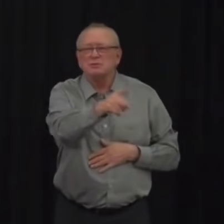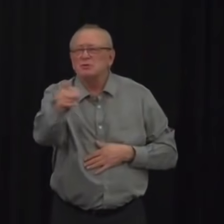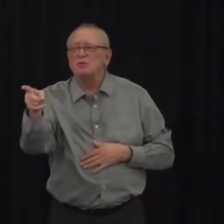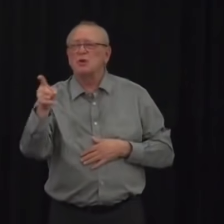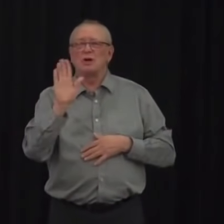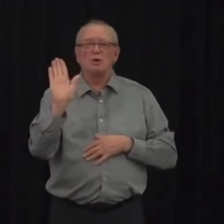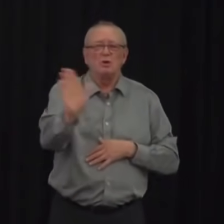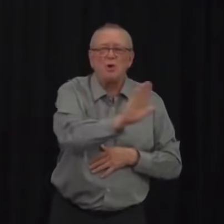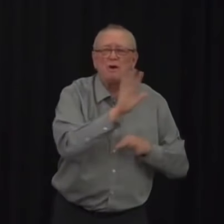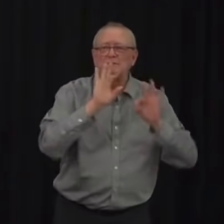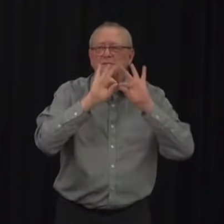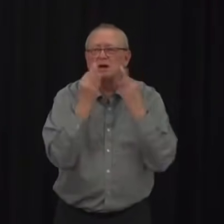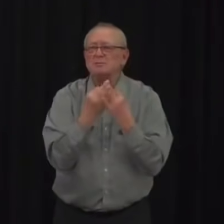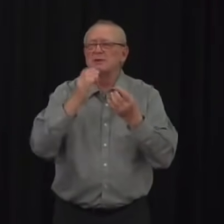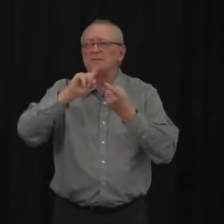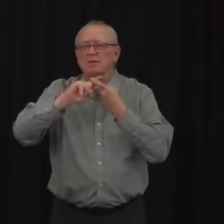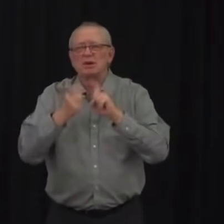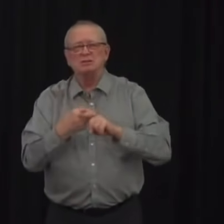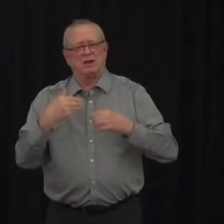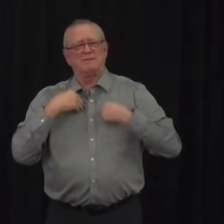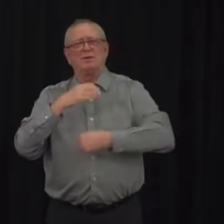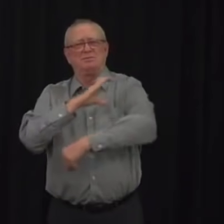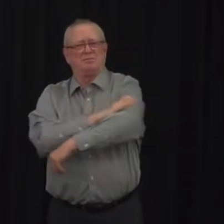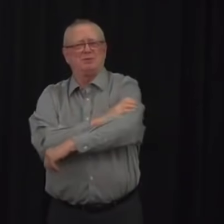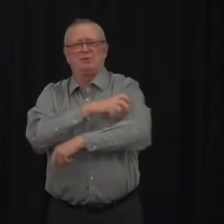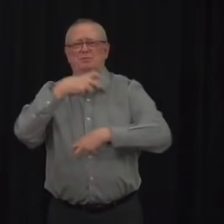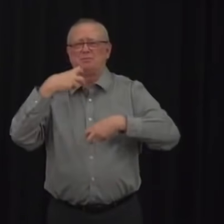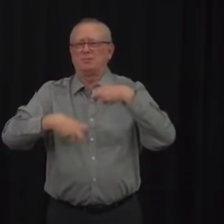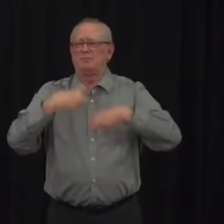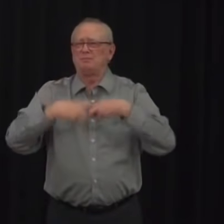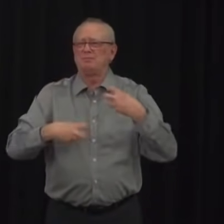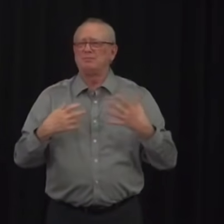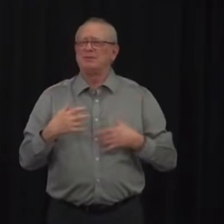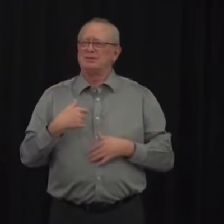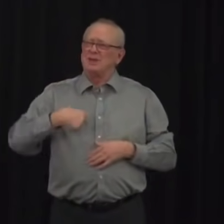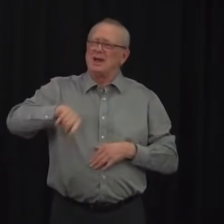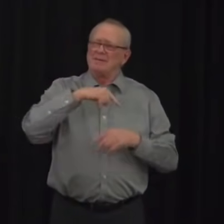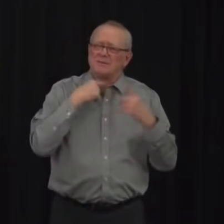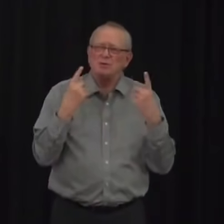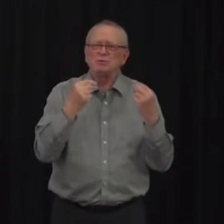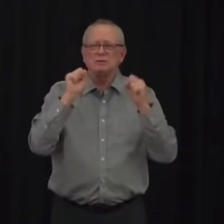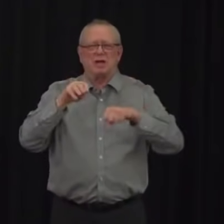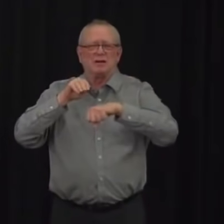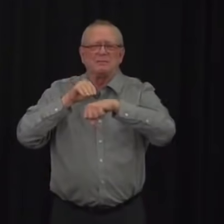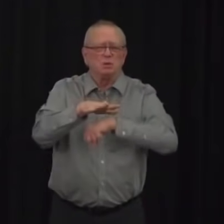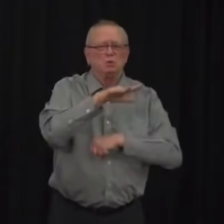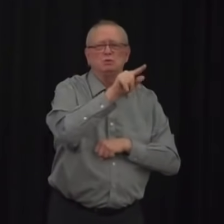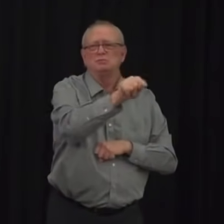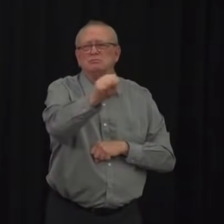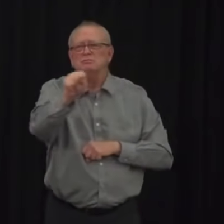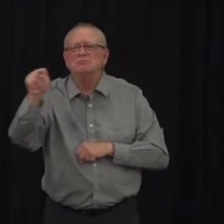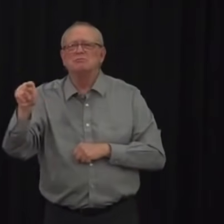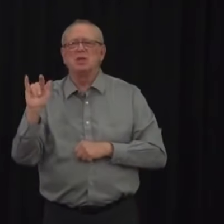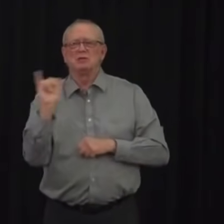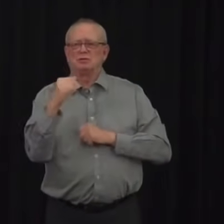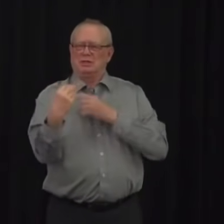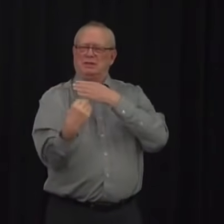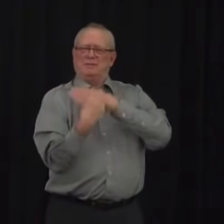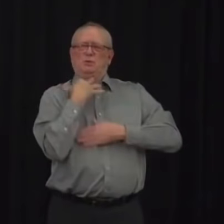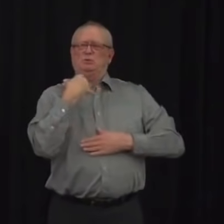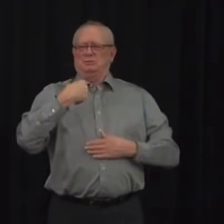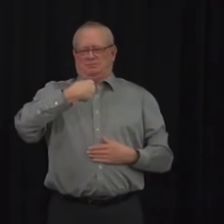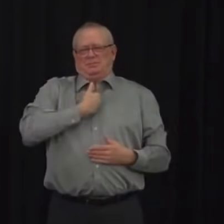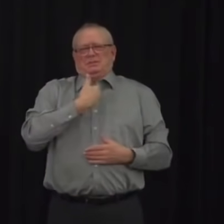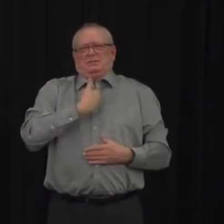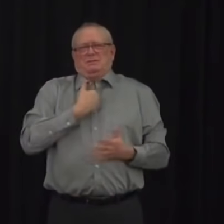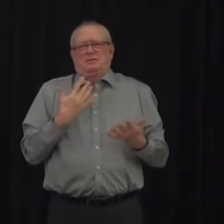protect these people as well as ourselves. With rising hospitalizations and ICU admissions, combined with